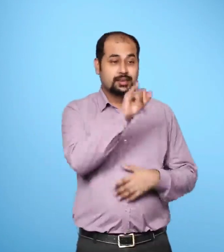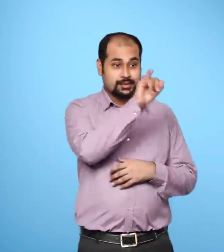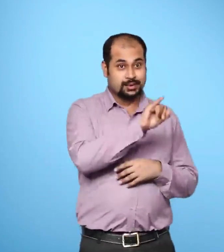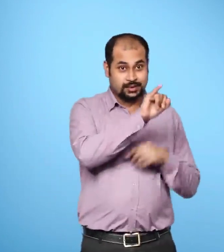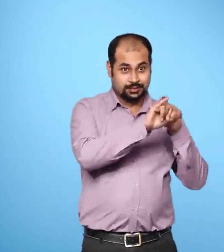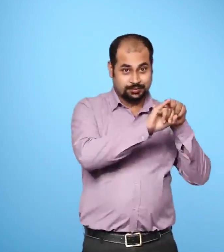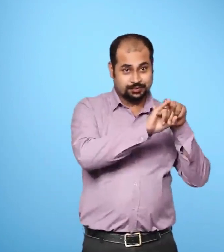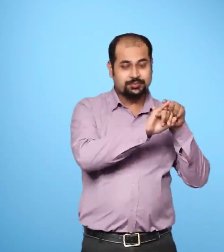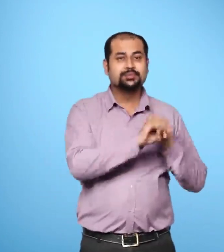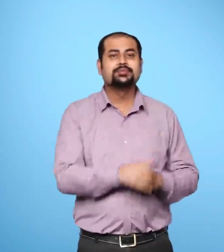Question 6.